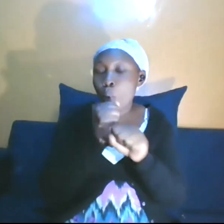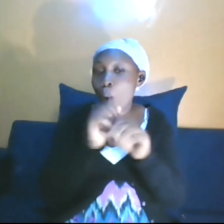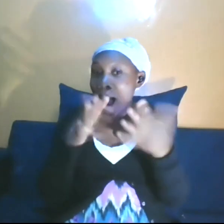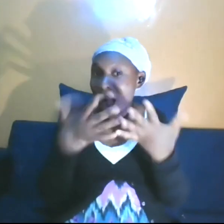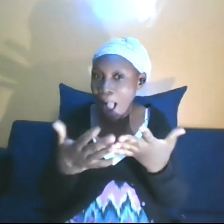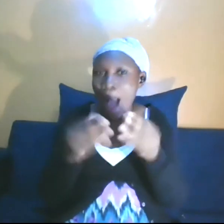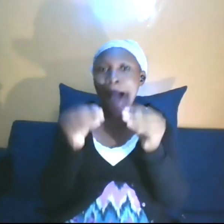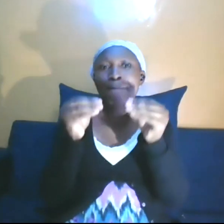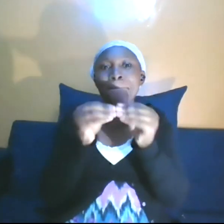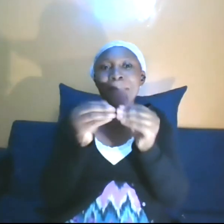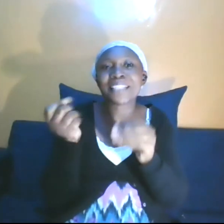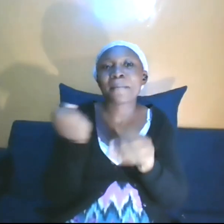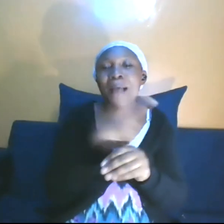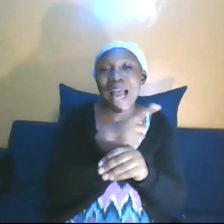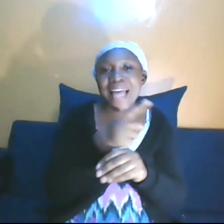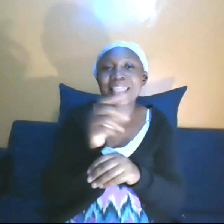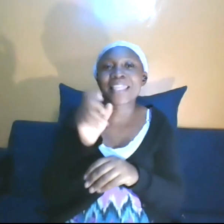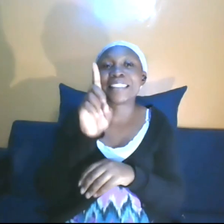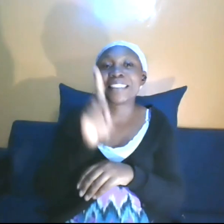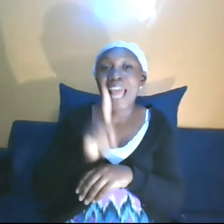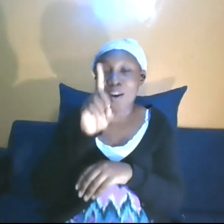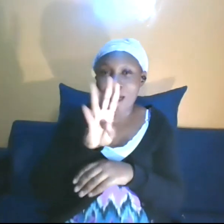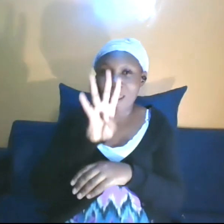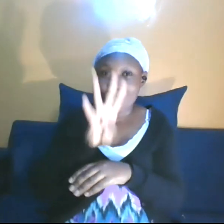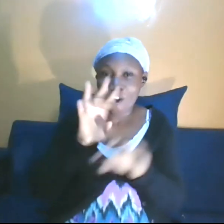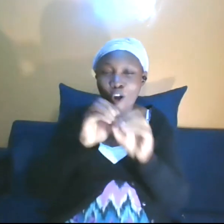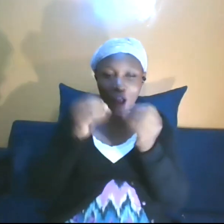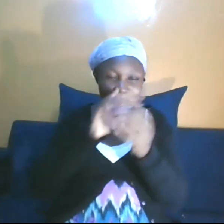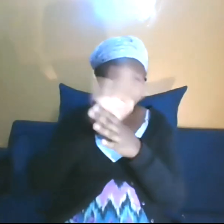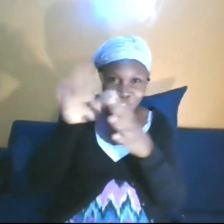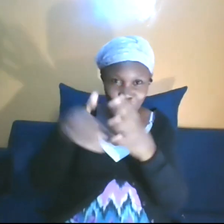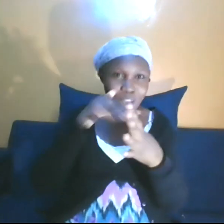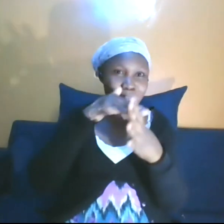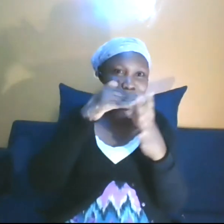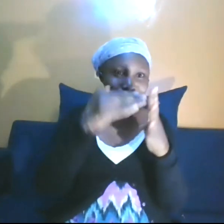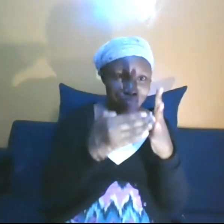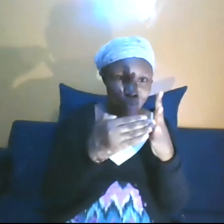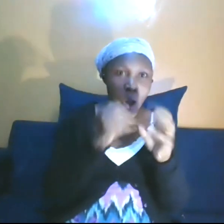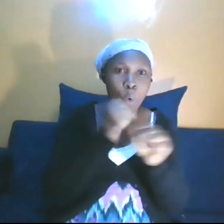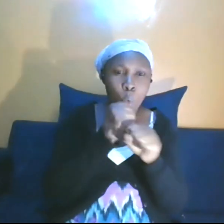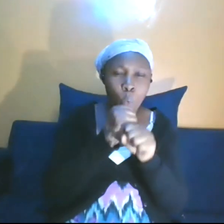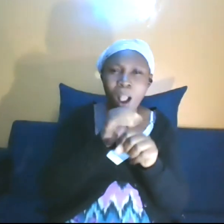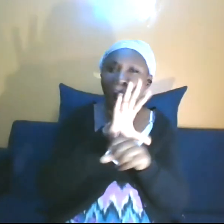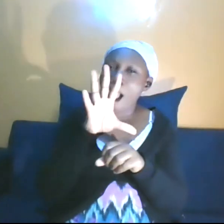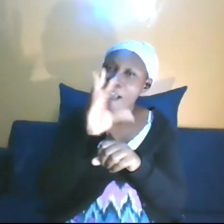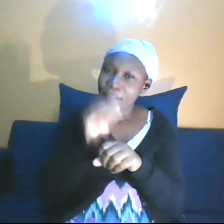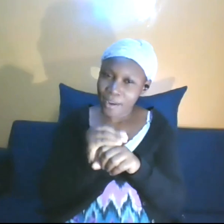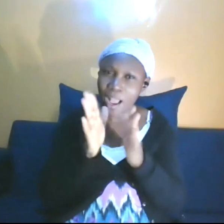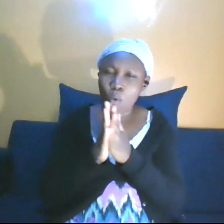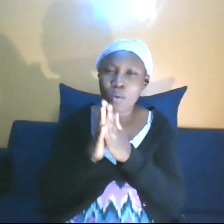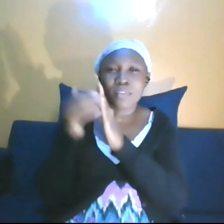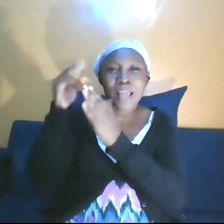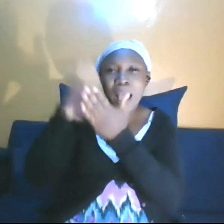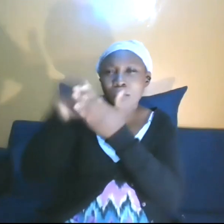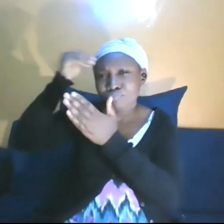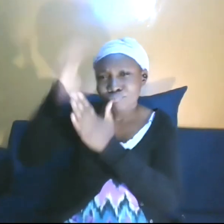January as the 4 organizations who are working actively in Africa and with scholars from different parts of the world.